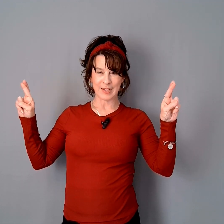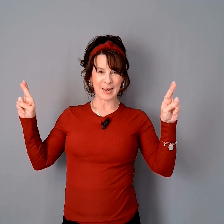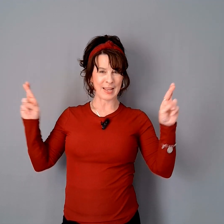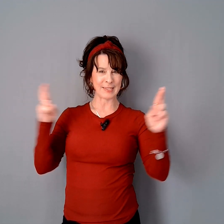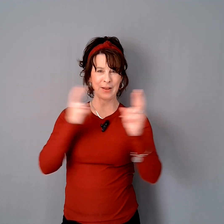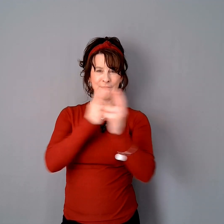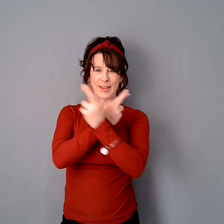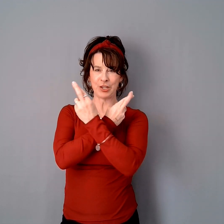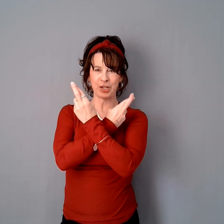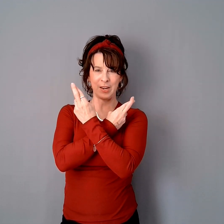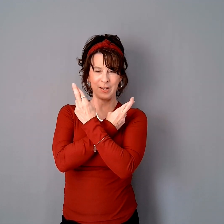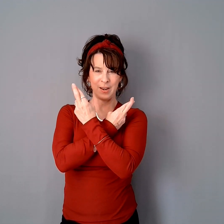of like salvation.